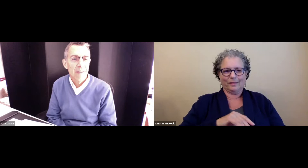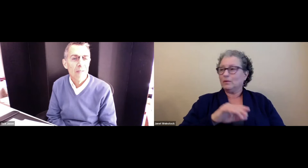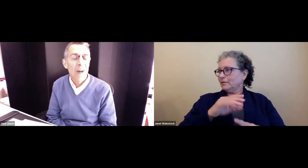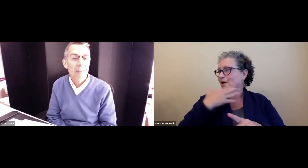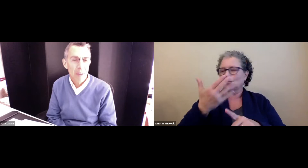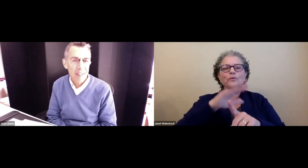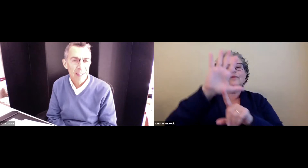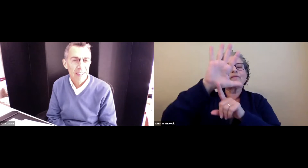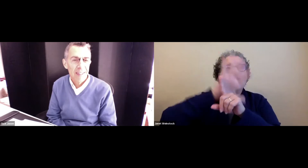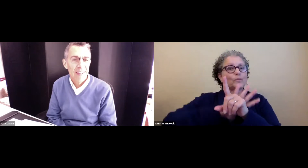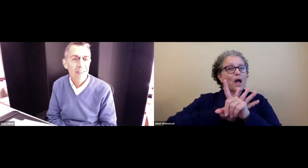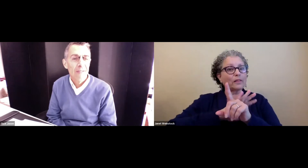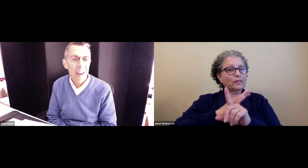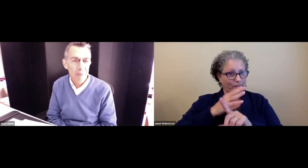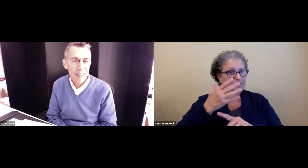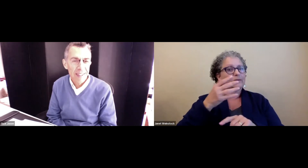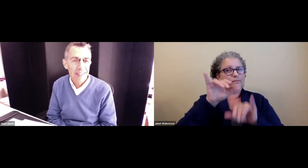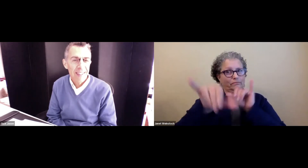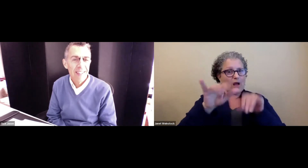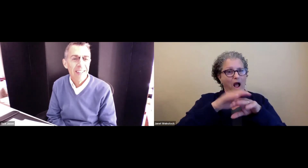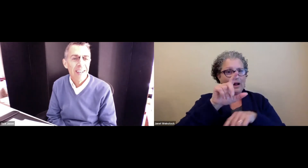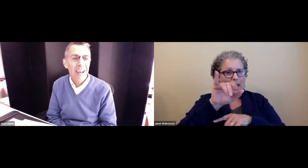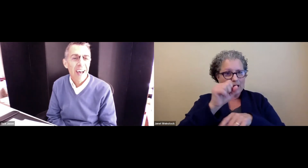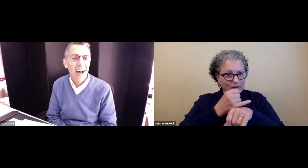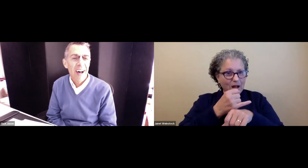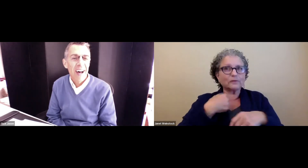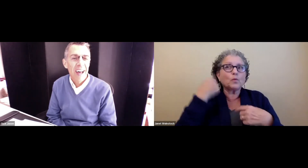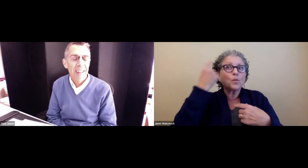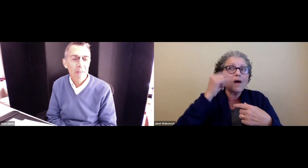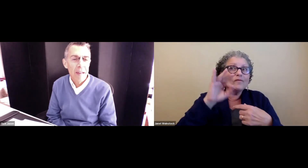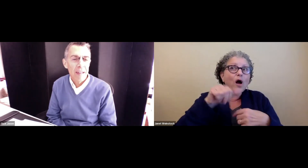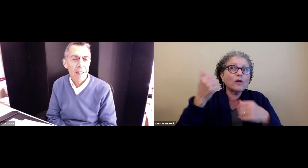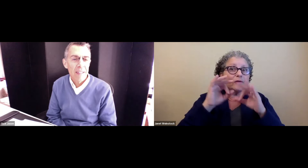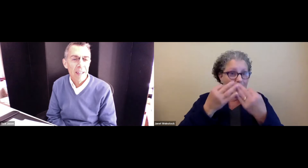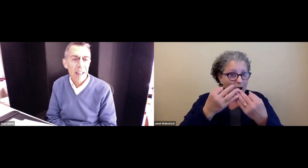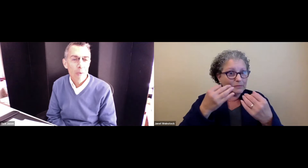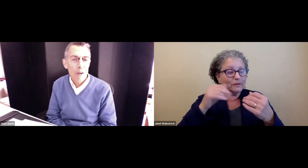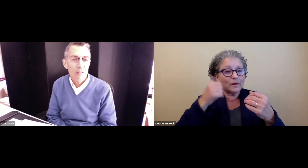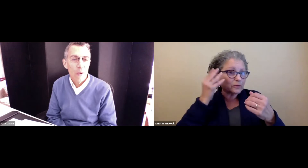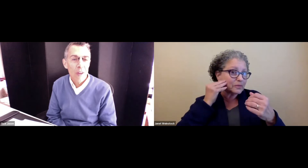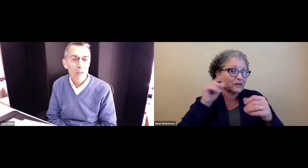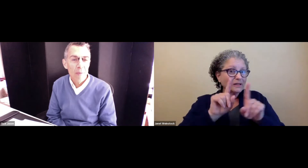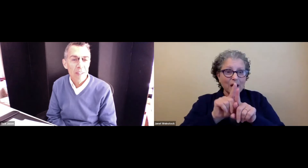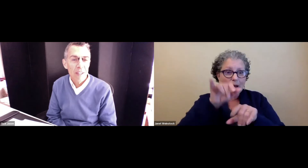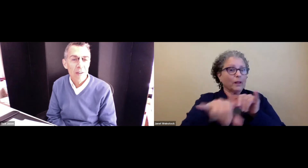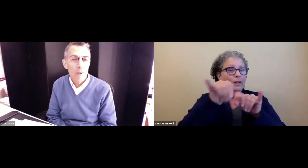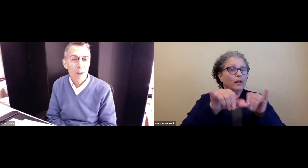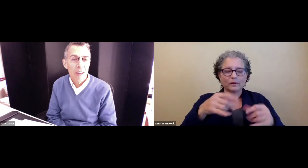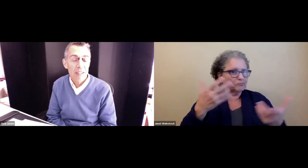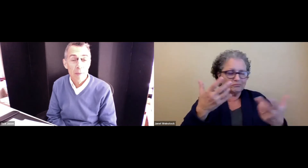5 months. 5 months. And they remained on Ellis Island, and I wondered if there were other families there who might have had similar